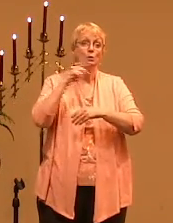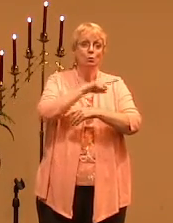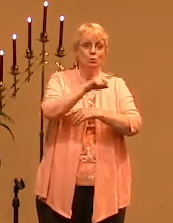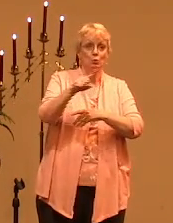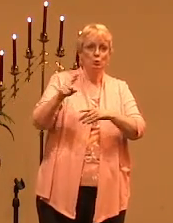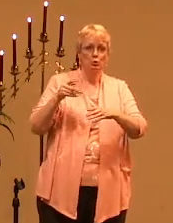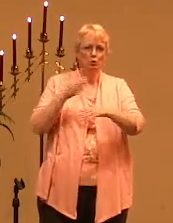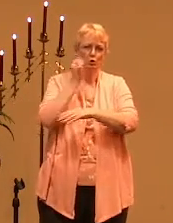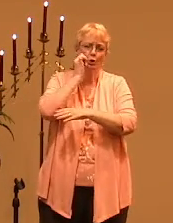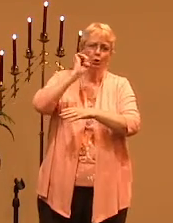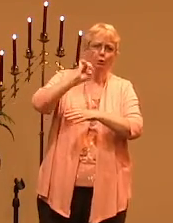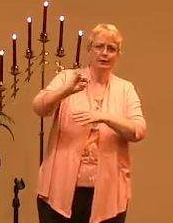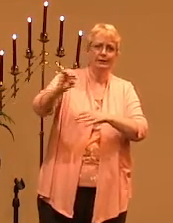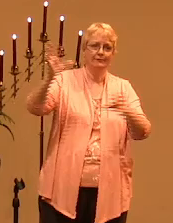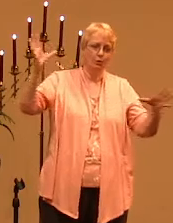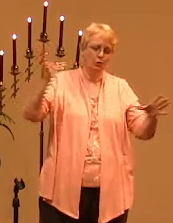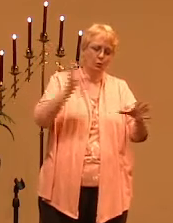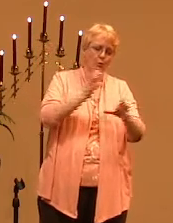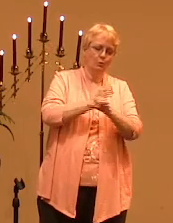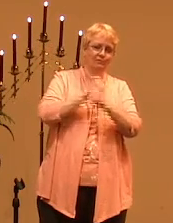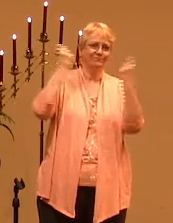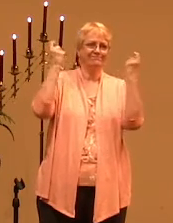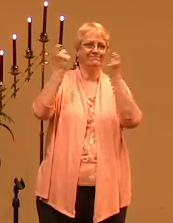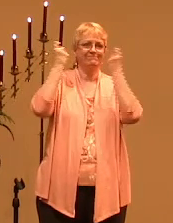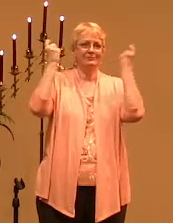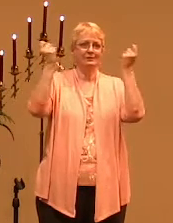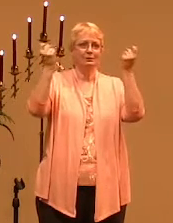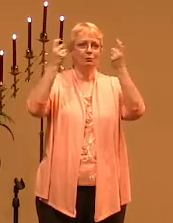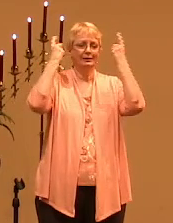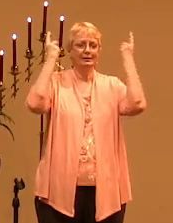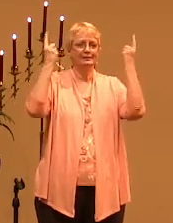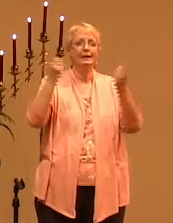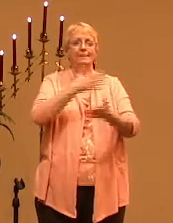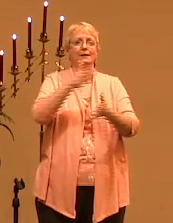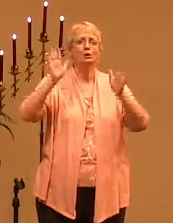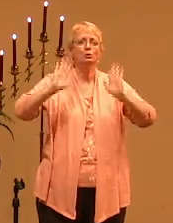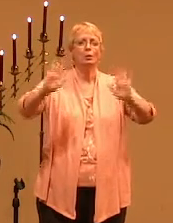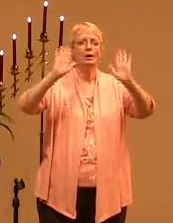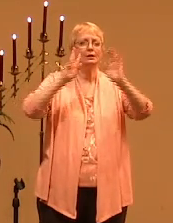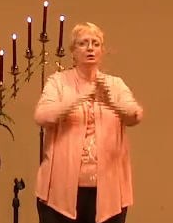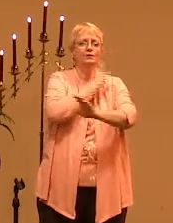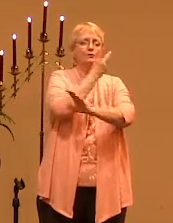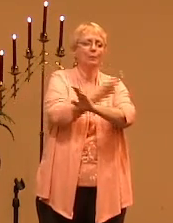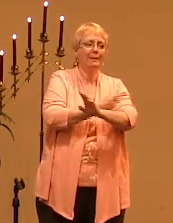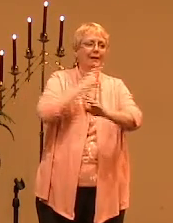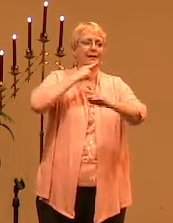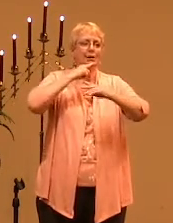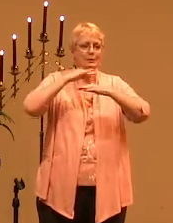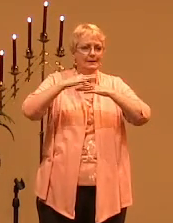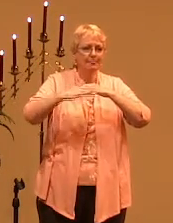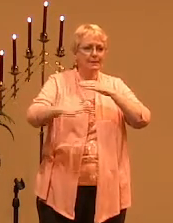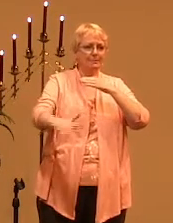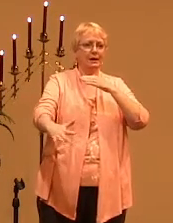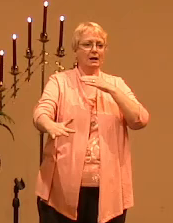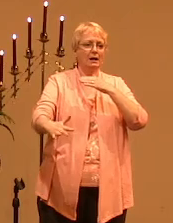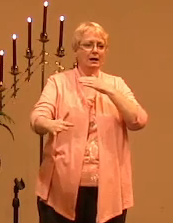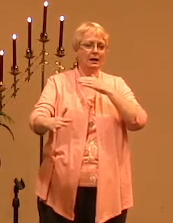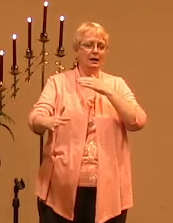blood. Would you or evil a victory win? There's wonderful power in